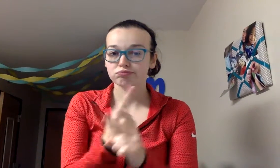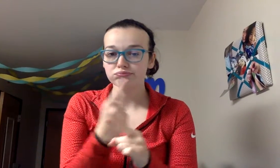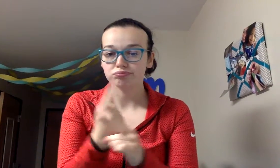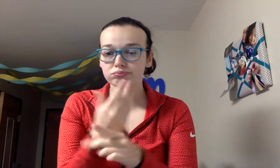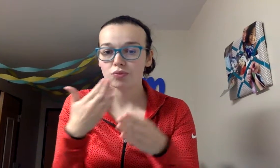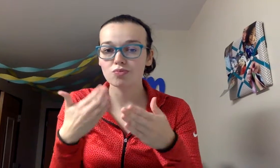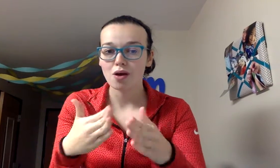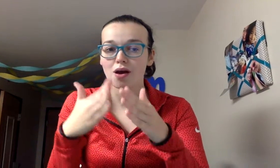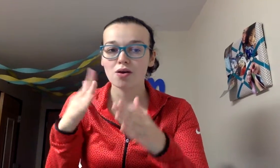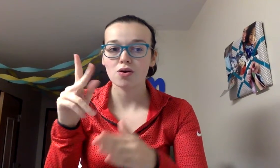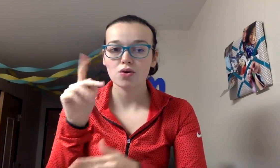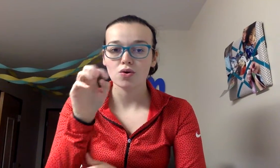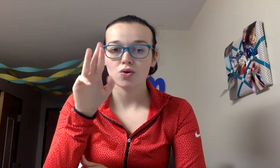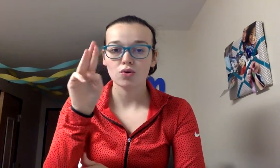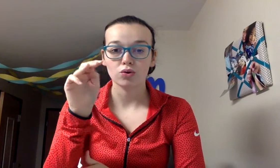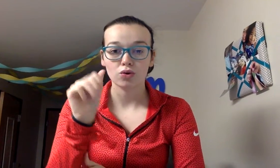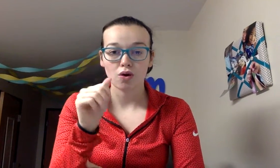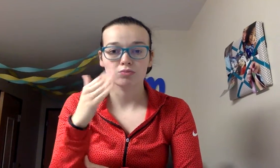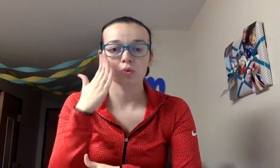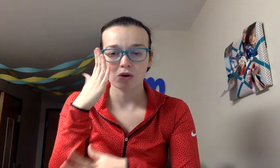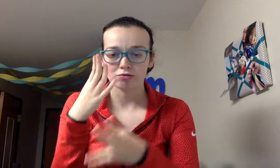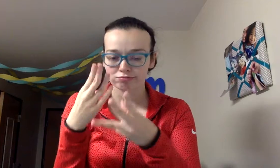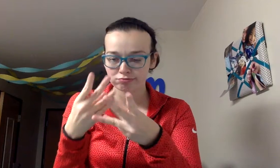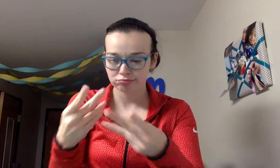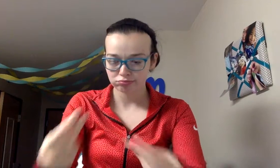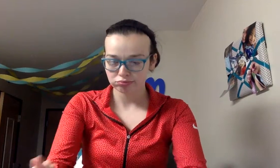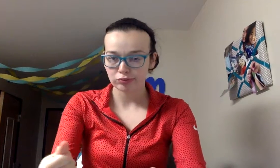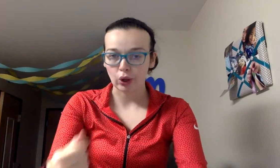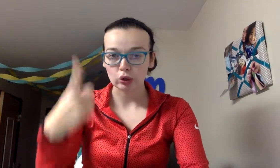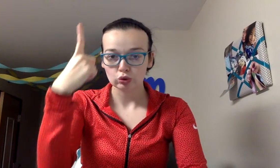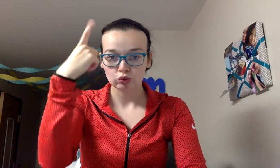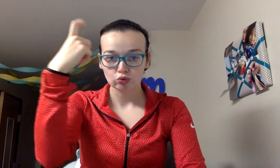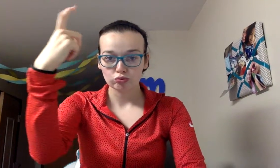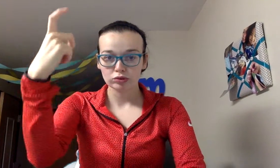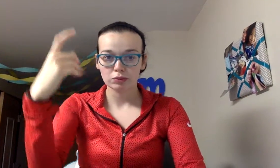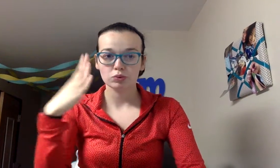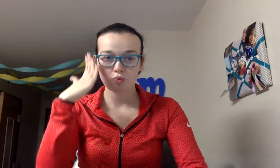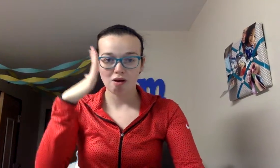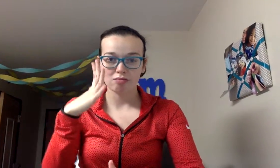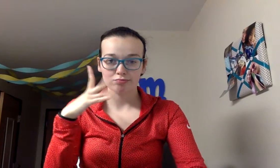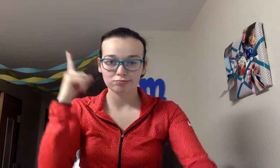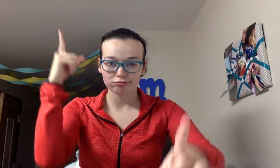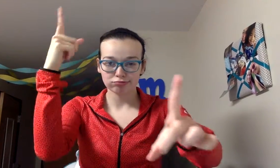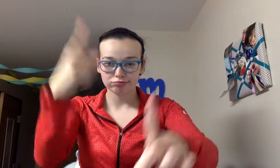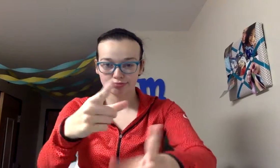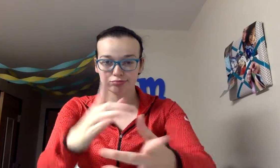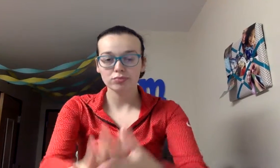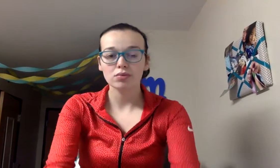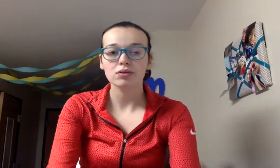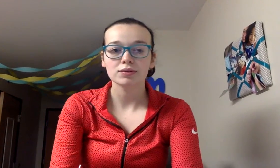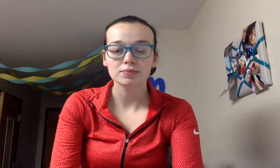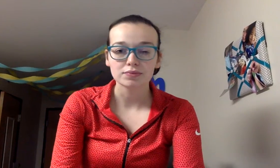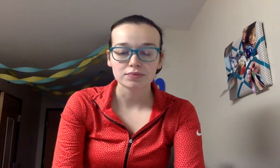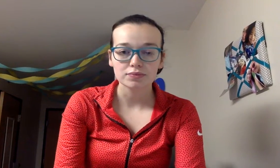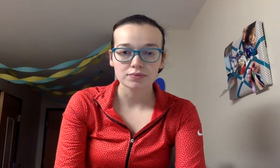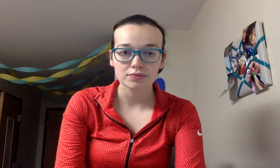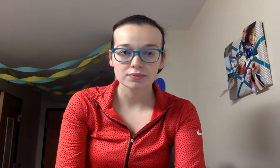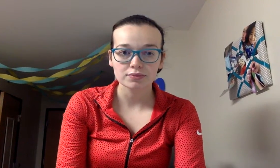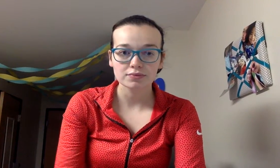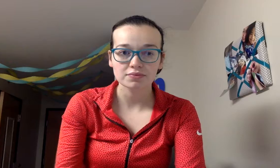will come to you. If you live properly, the dreams will come to you. I think it's great that so many people have benefited